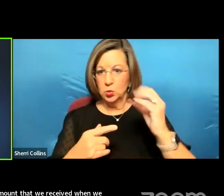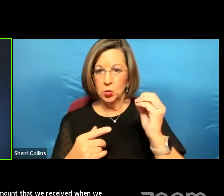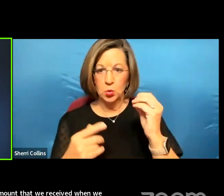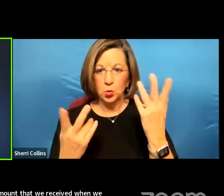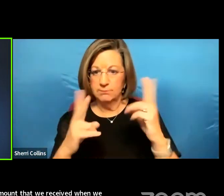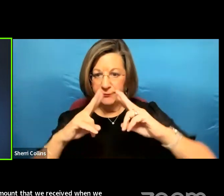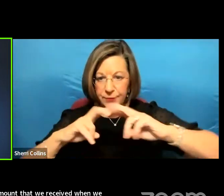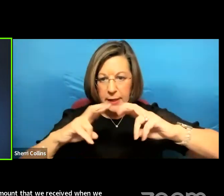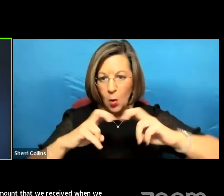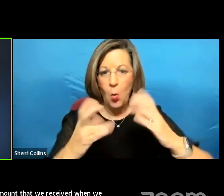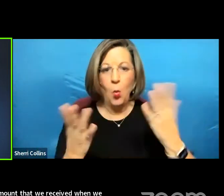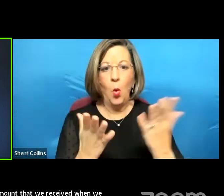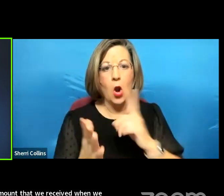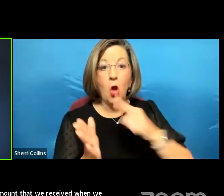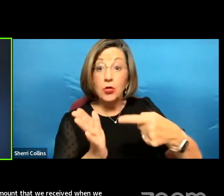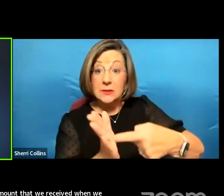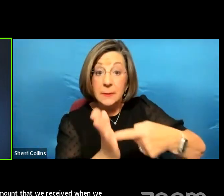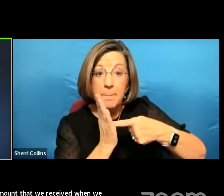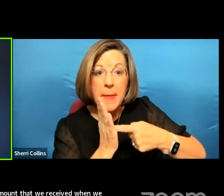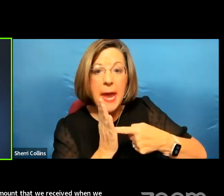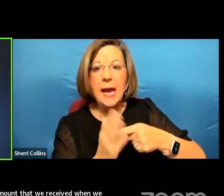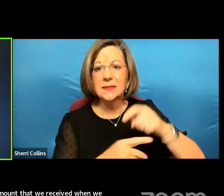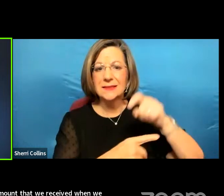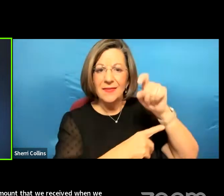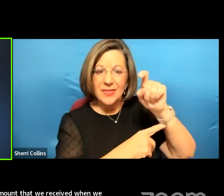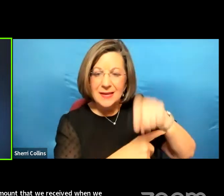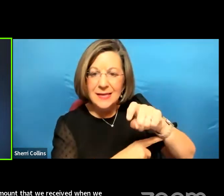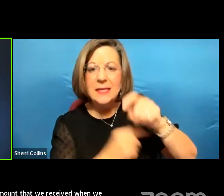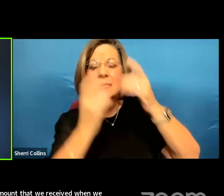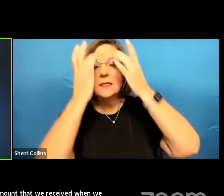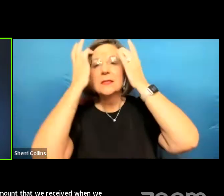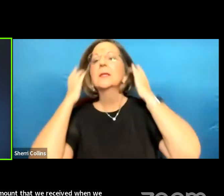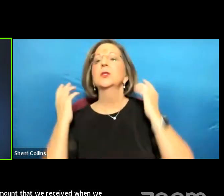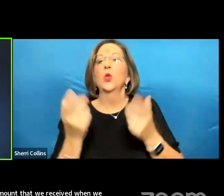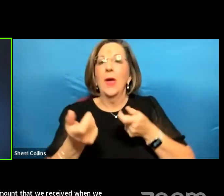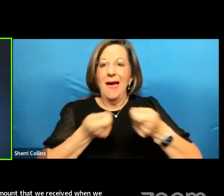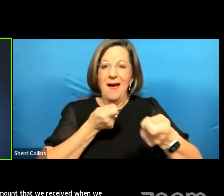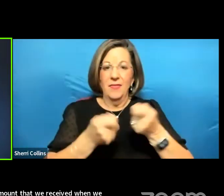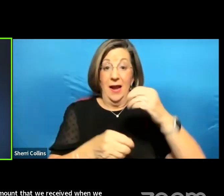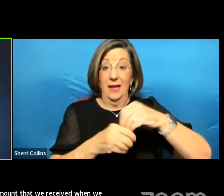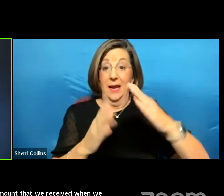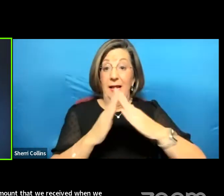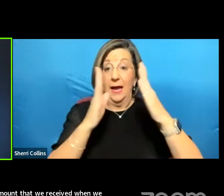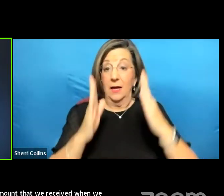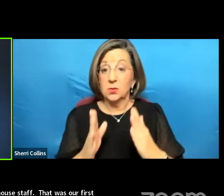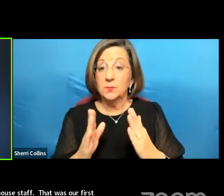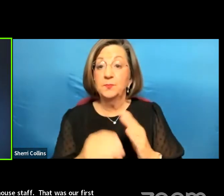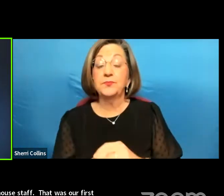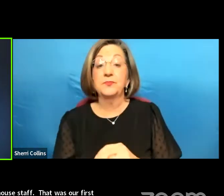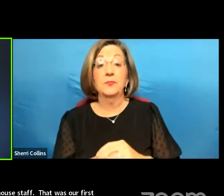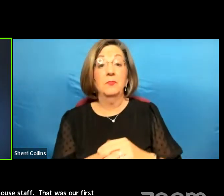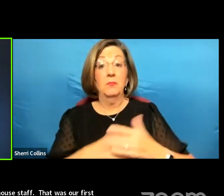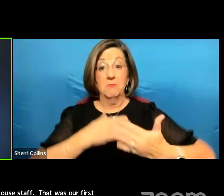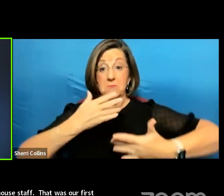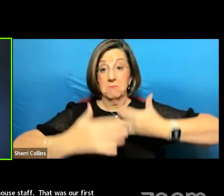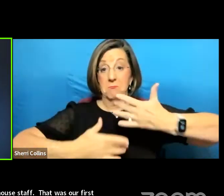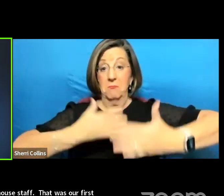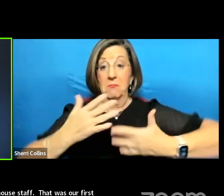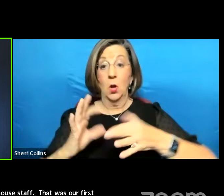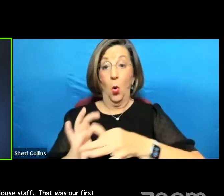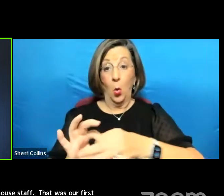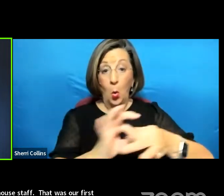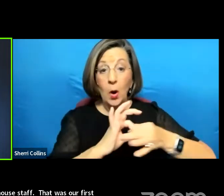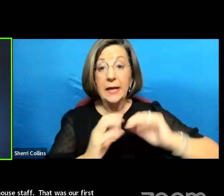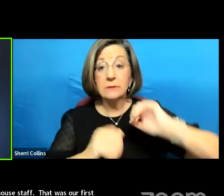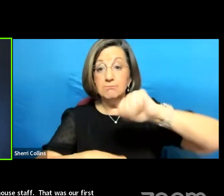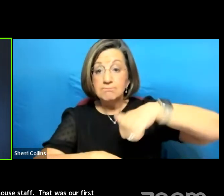That was our first time. We were trying to figure out what to do, what the needs were and how to meet them. So we did